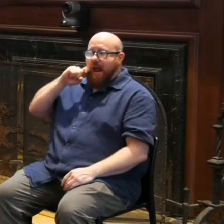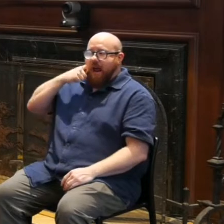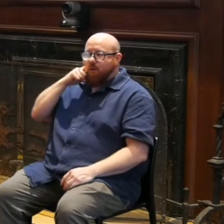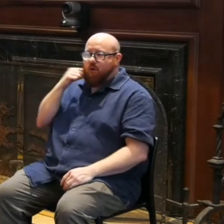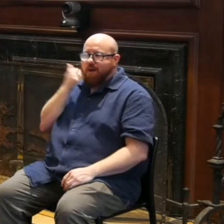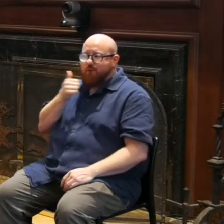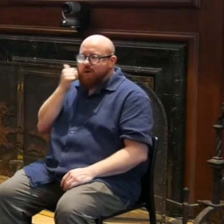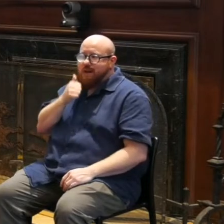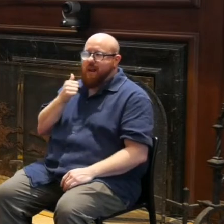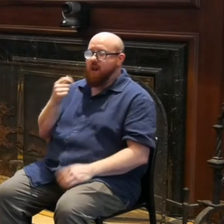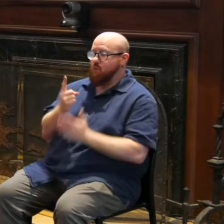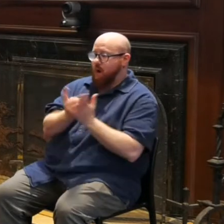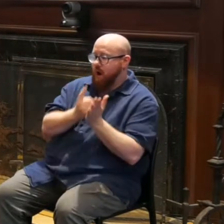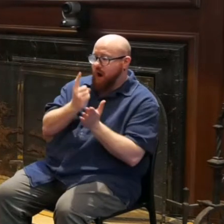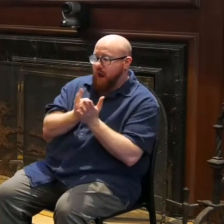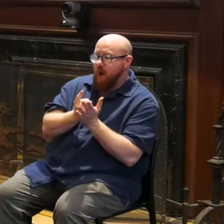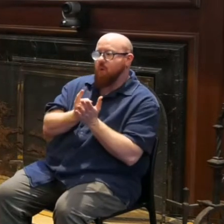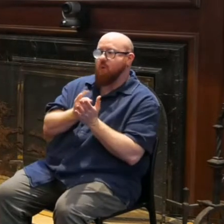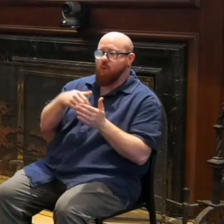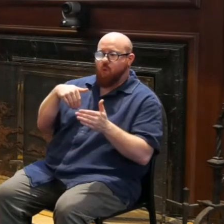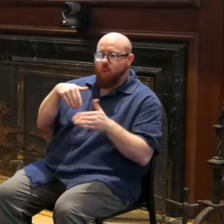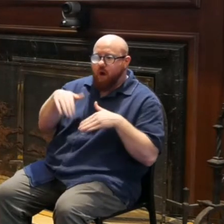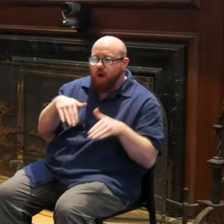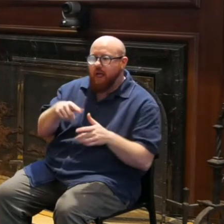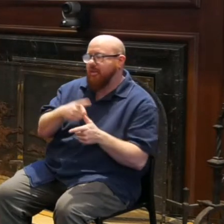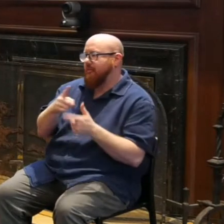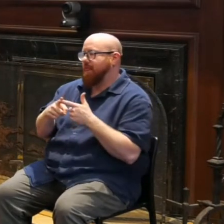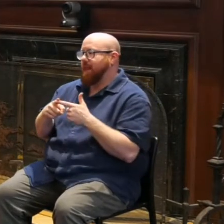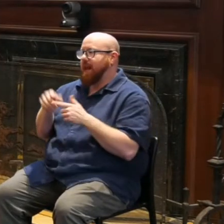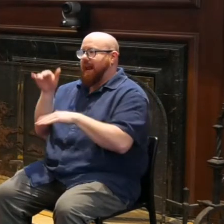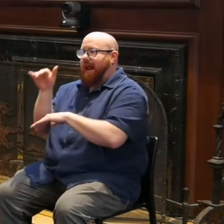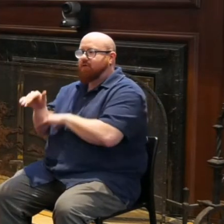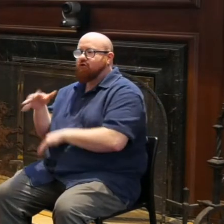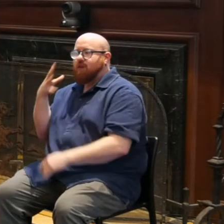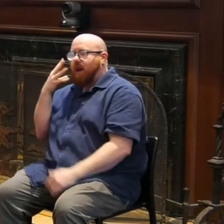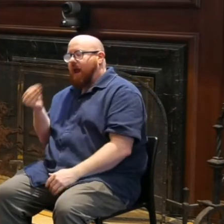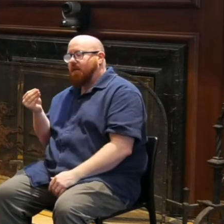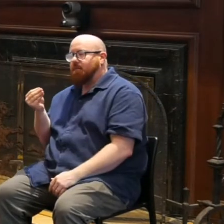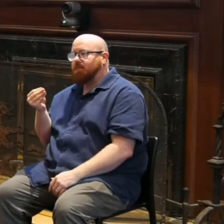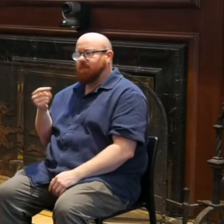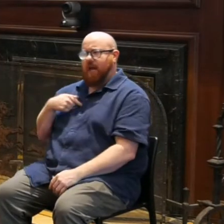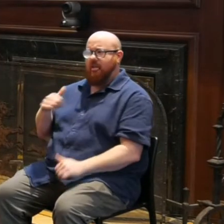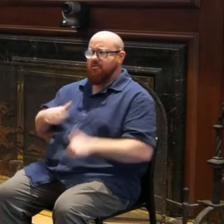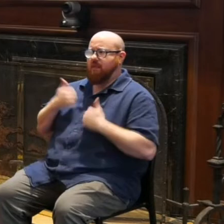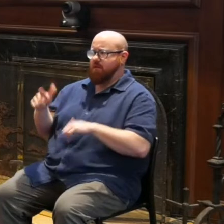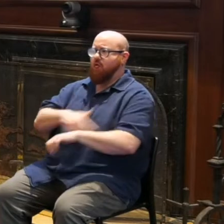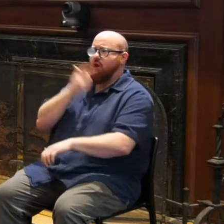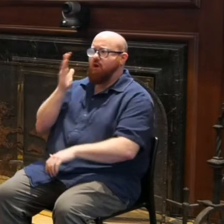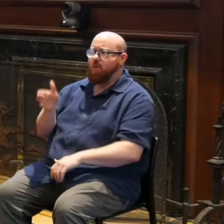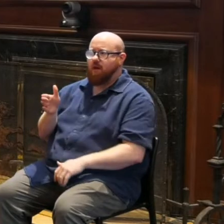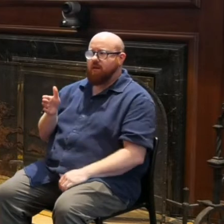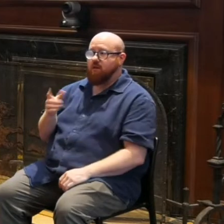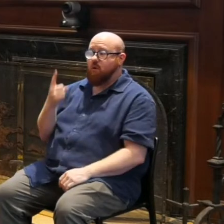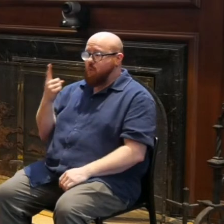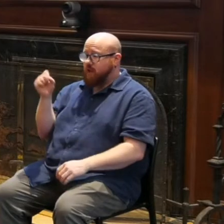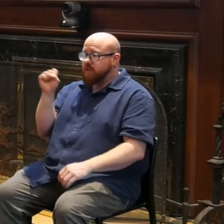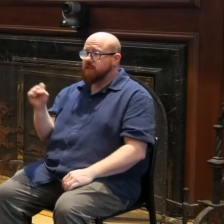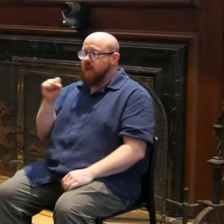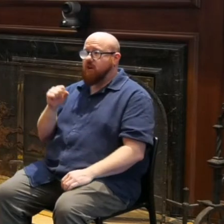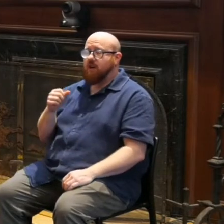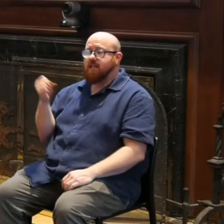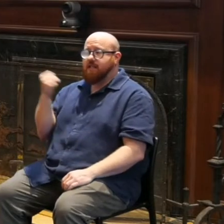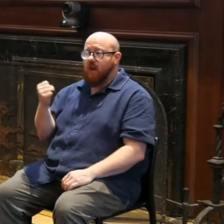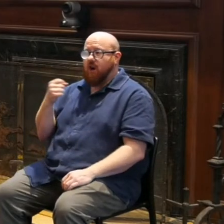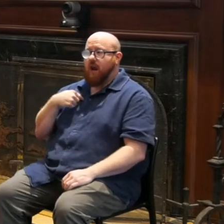afternoon nap. Long may I live. One Saturday I walk the same woods and fields. Jump